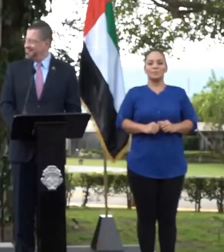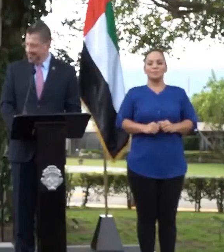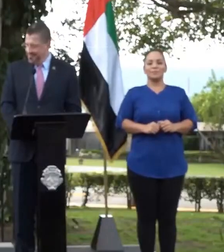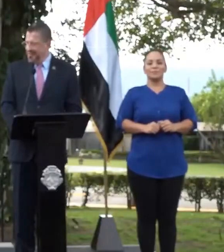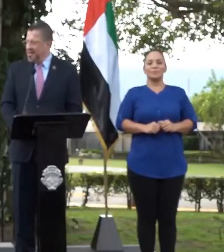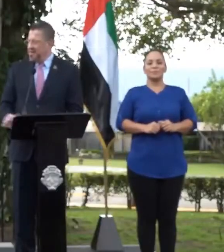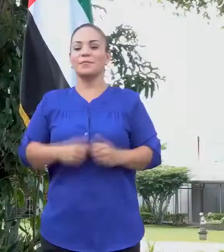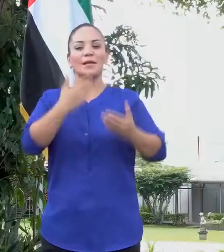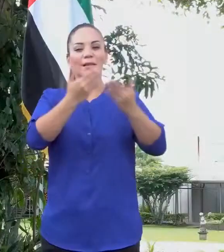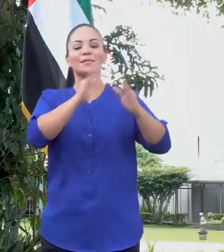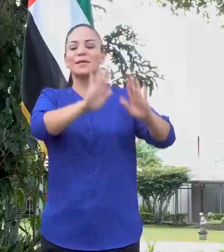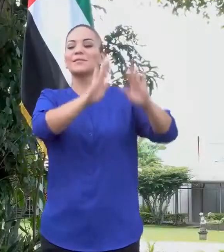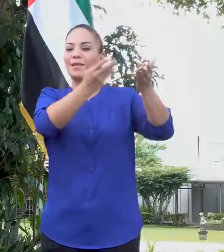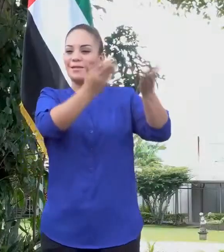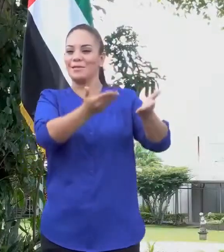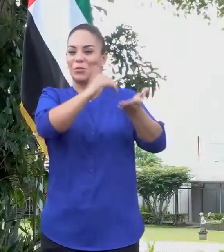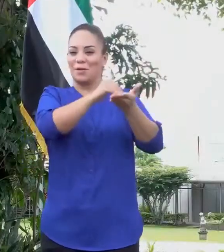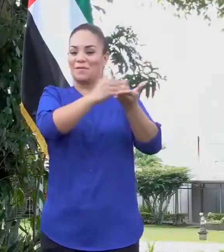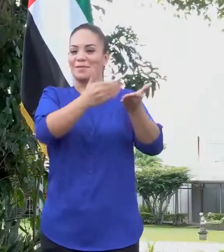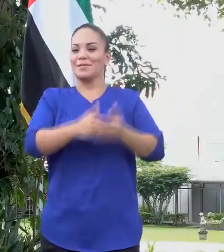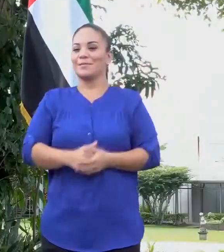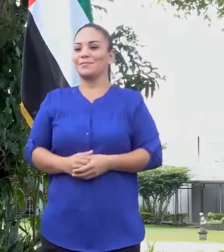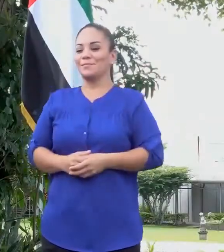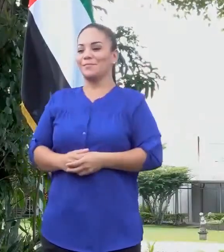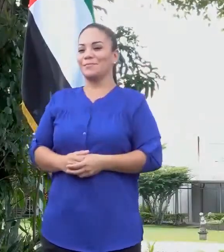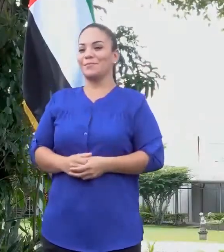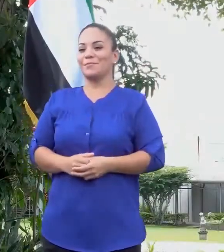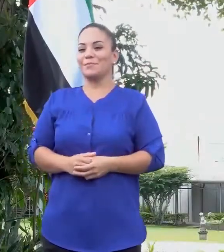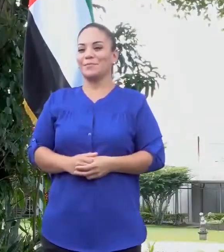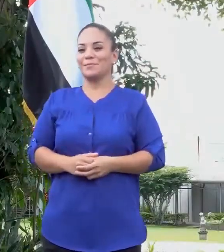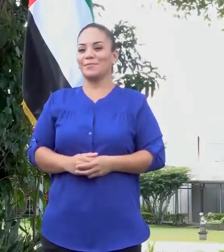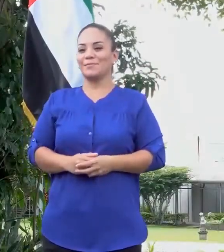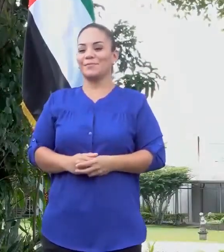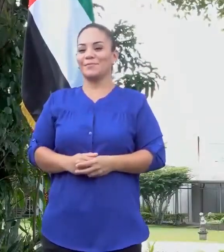much. Gracias, Su Excelencia, de nuevo. Shukran. Shukran.